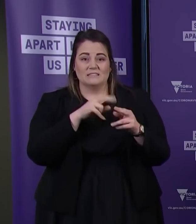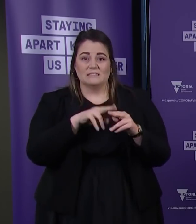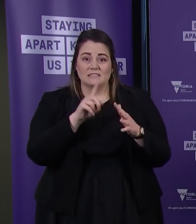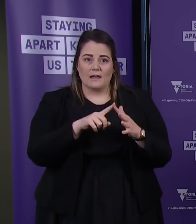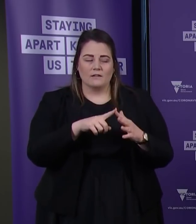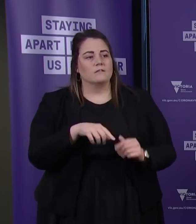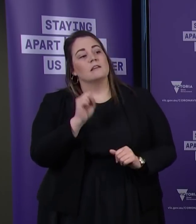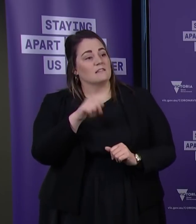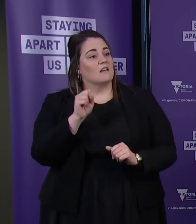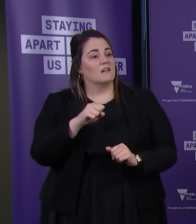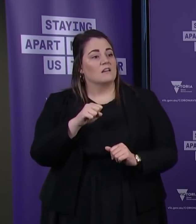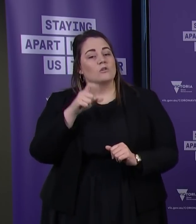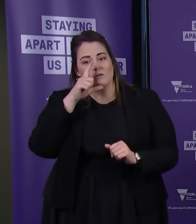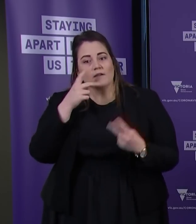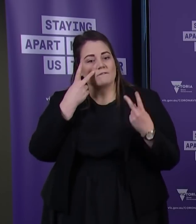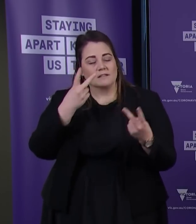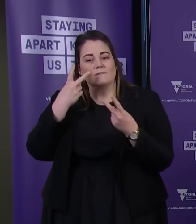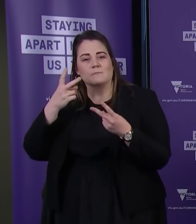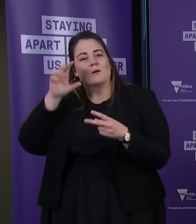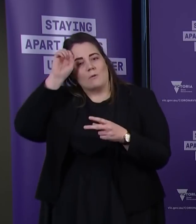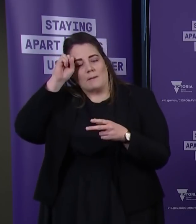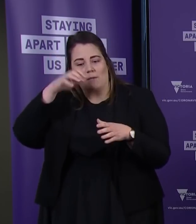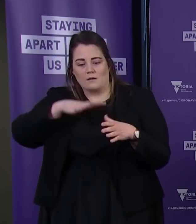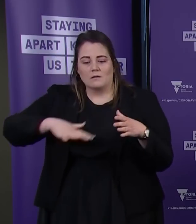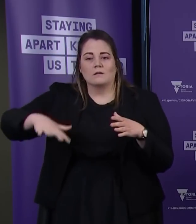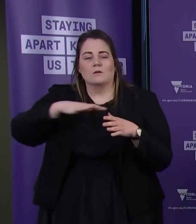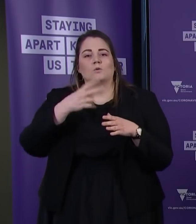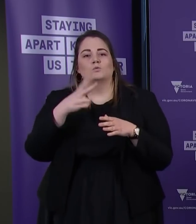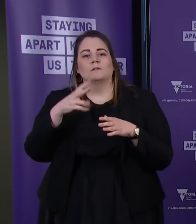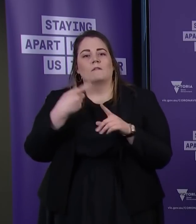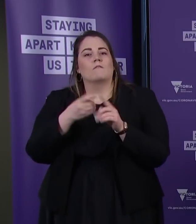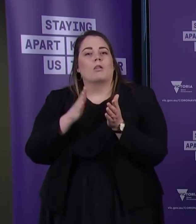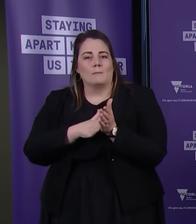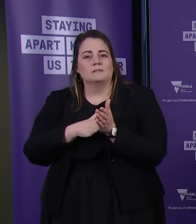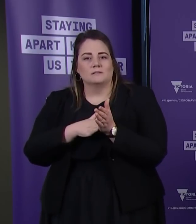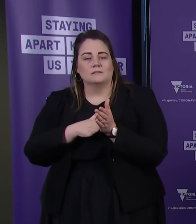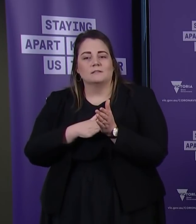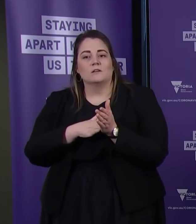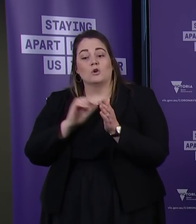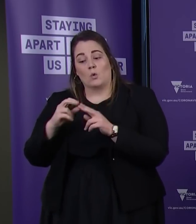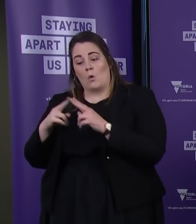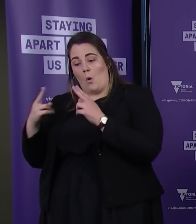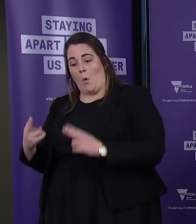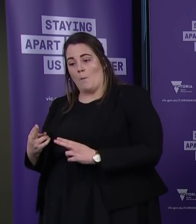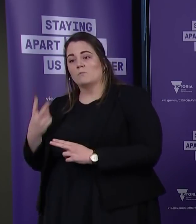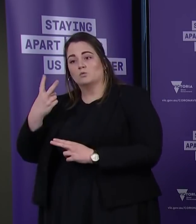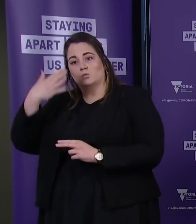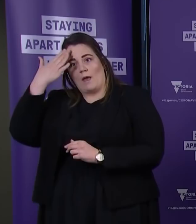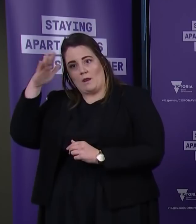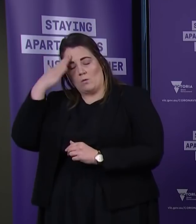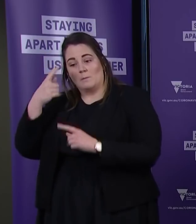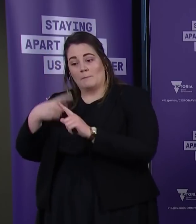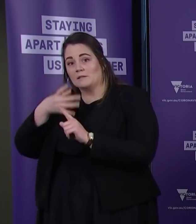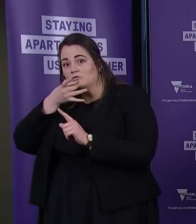can visit as one household of 2 plus dependents. That's a reasonable thing to